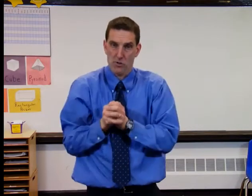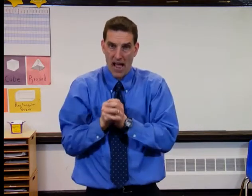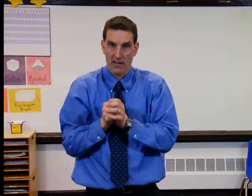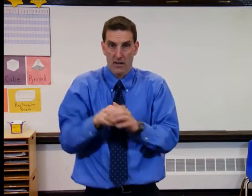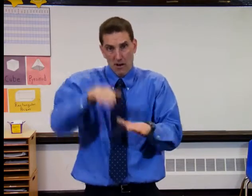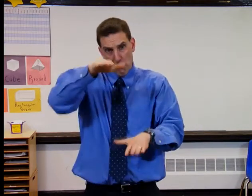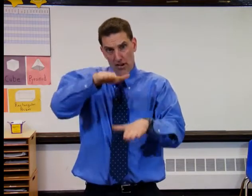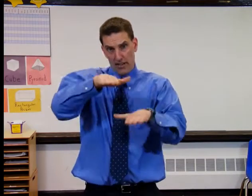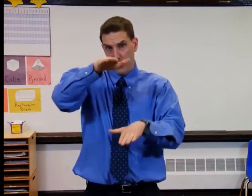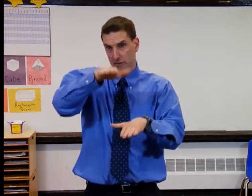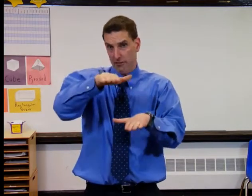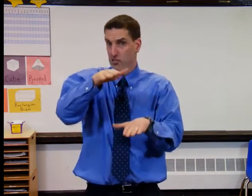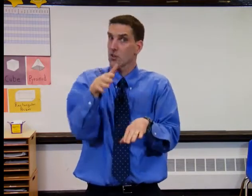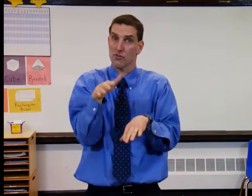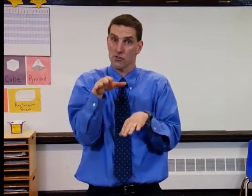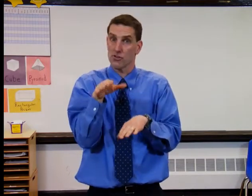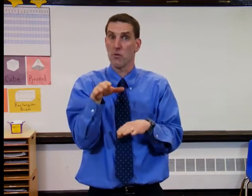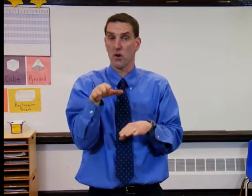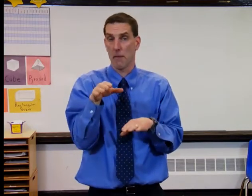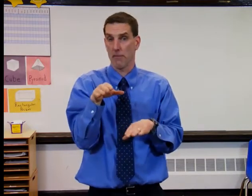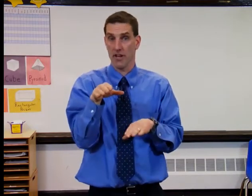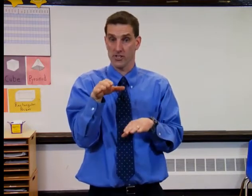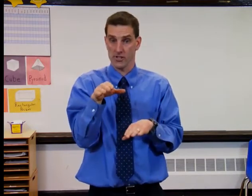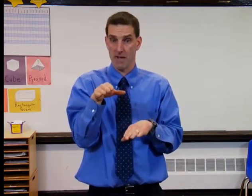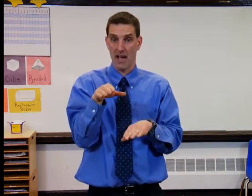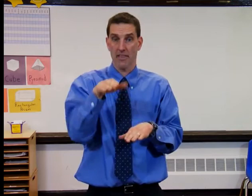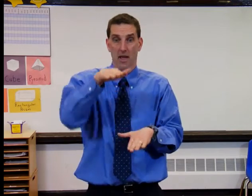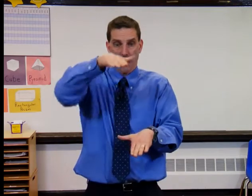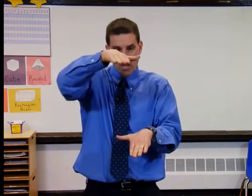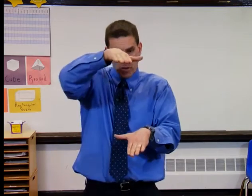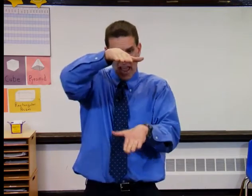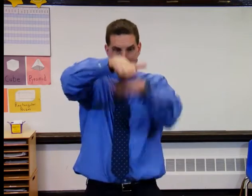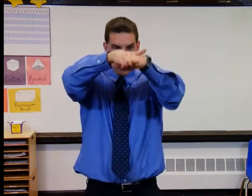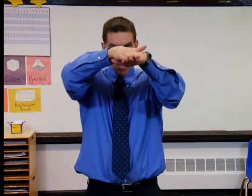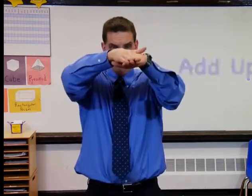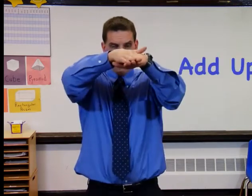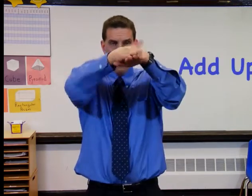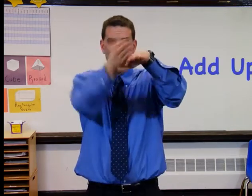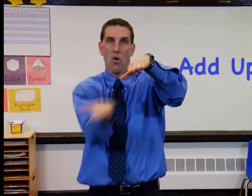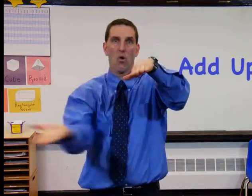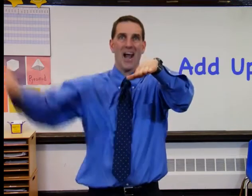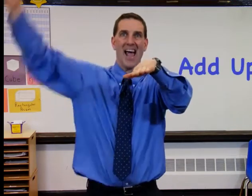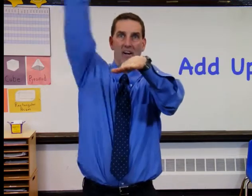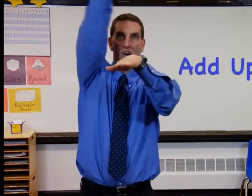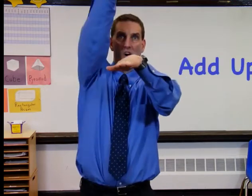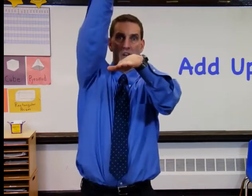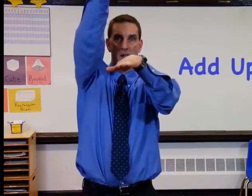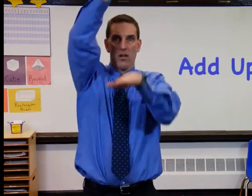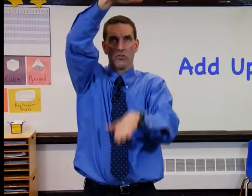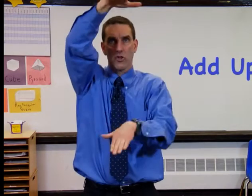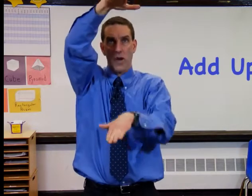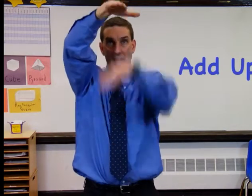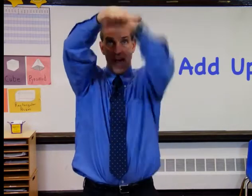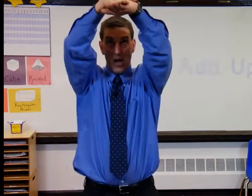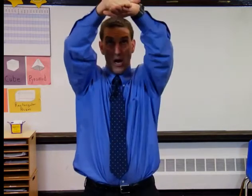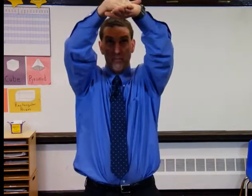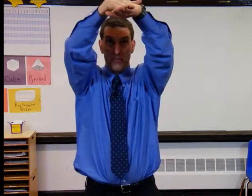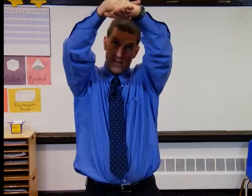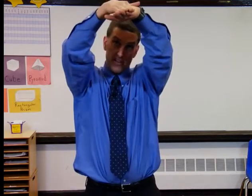subtract, find the difference. Those are similar operations in math. Then you can add up or add on. So you add up to find the